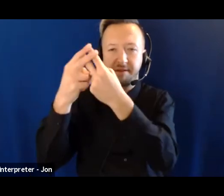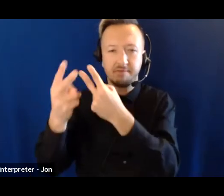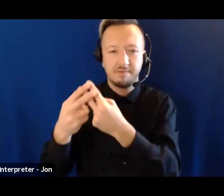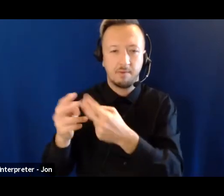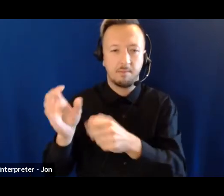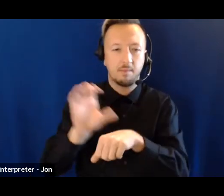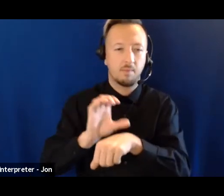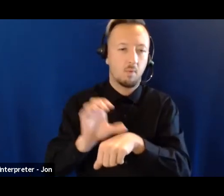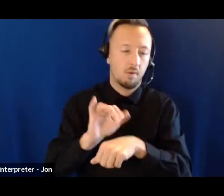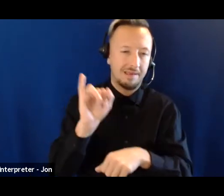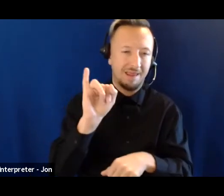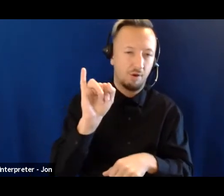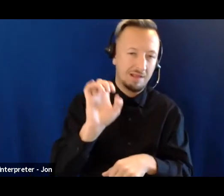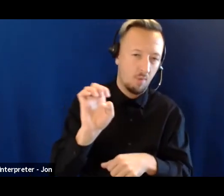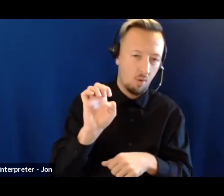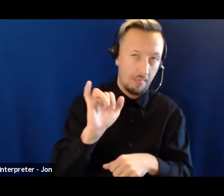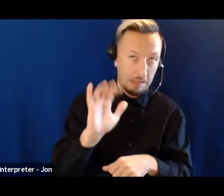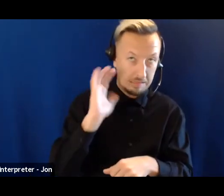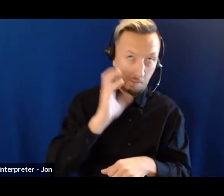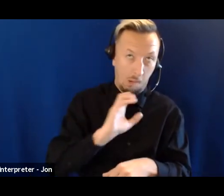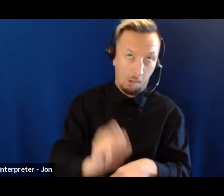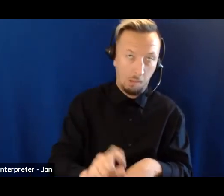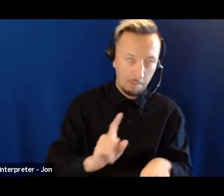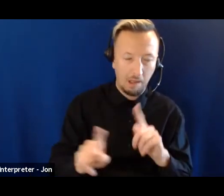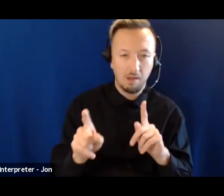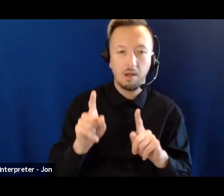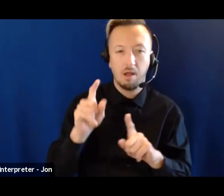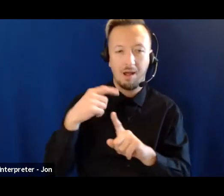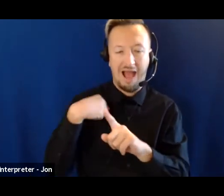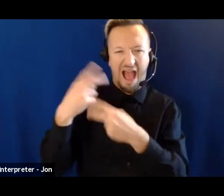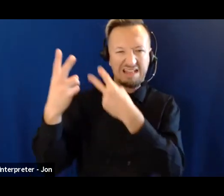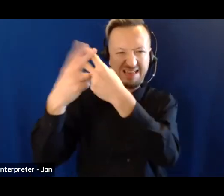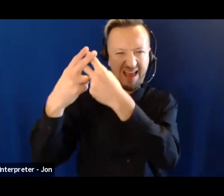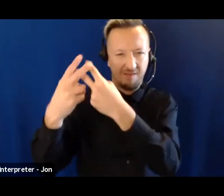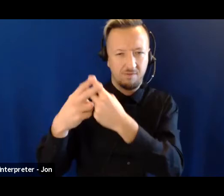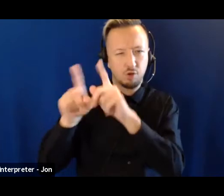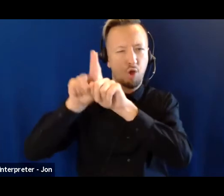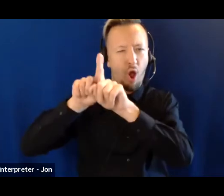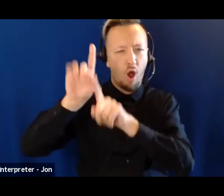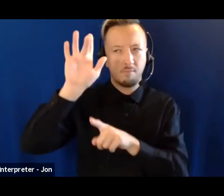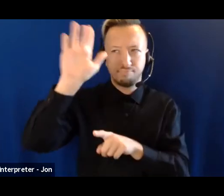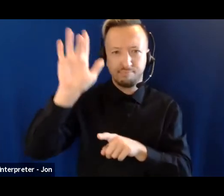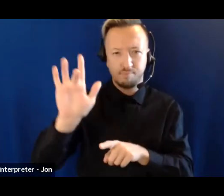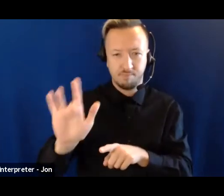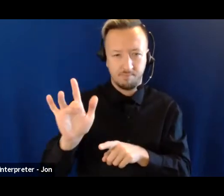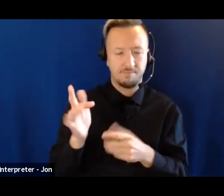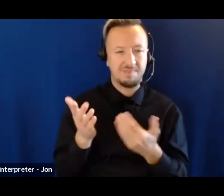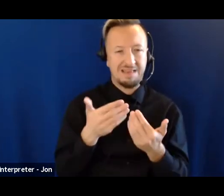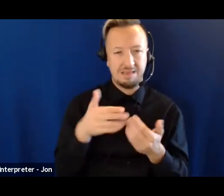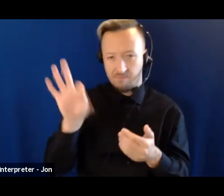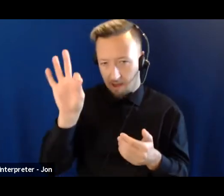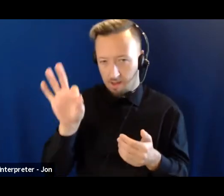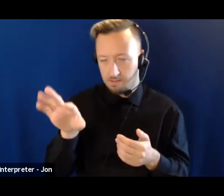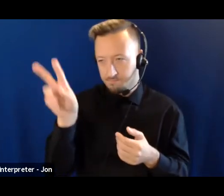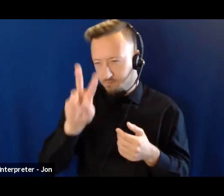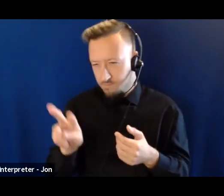well, Internet Explorer, even that sounds pretty old right now, but I star them and keep them as a favorite so I can always go back to them